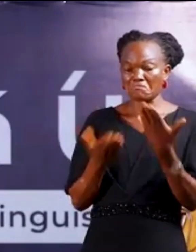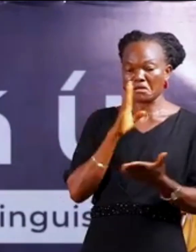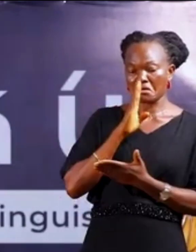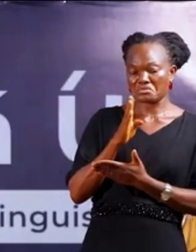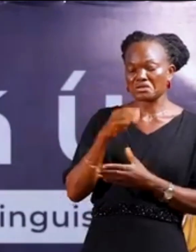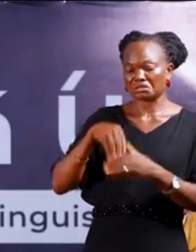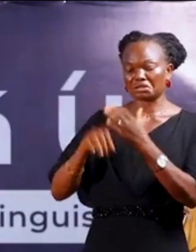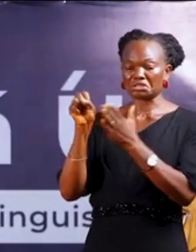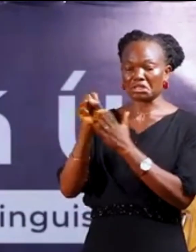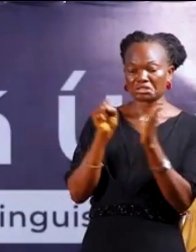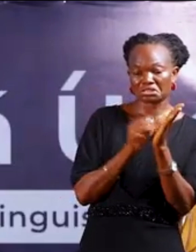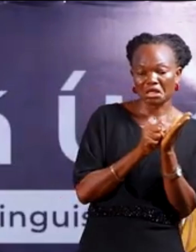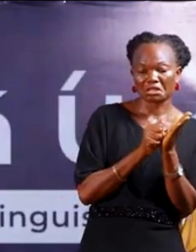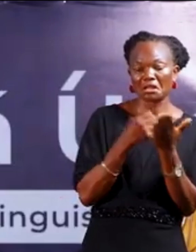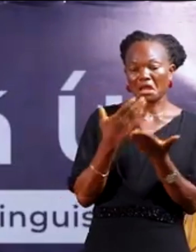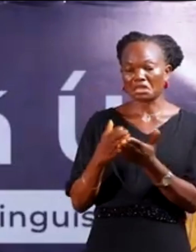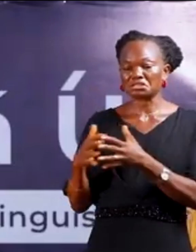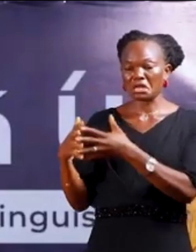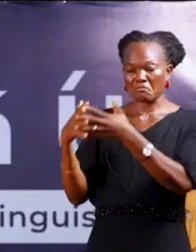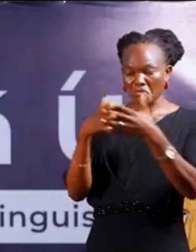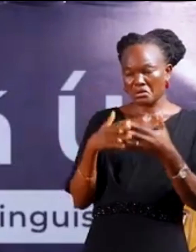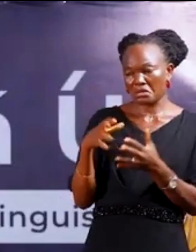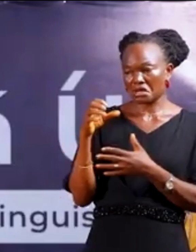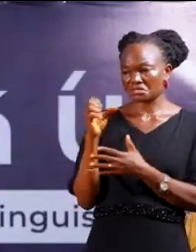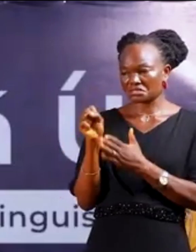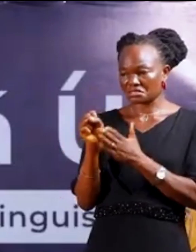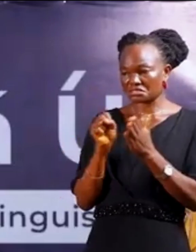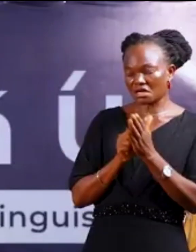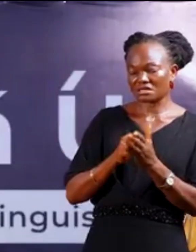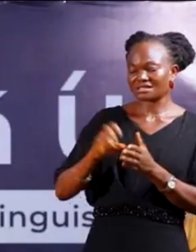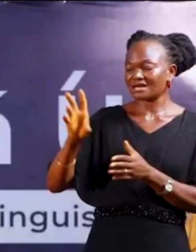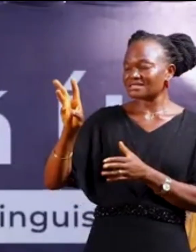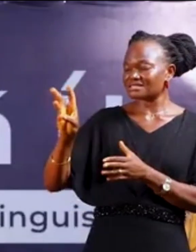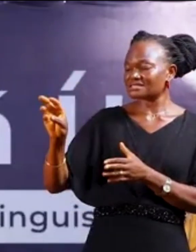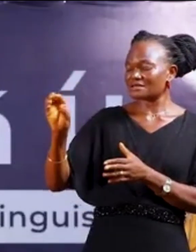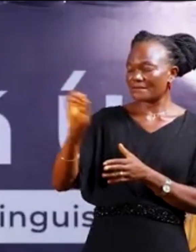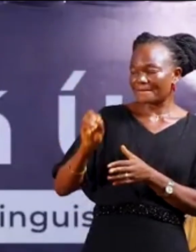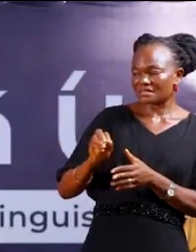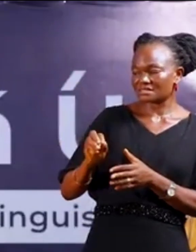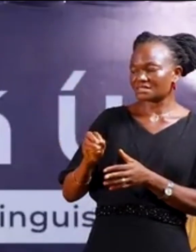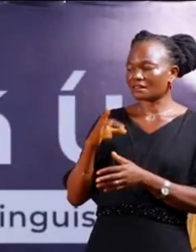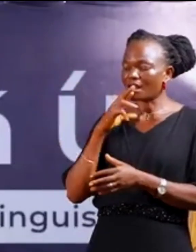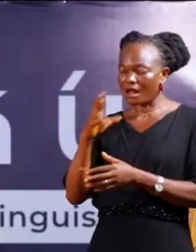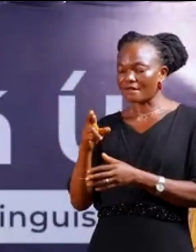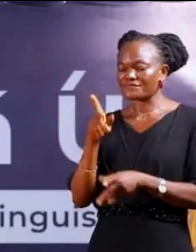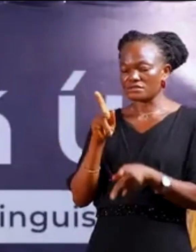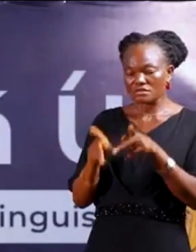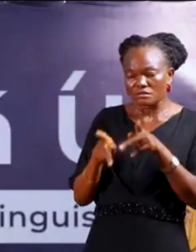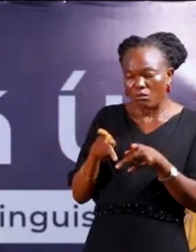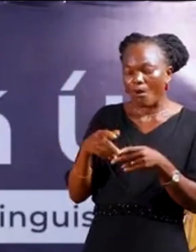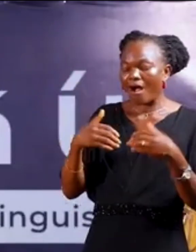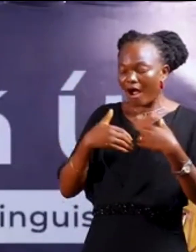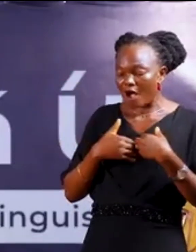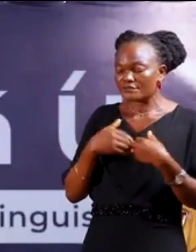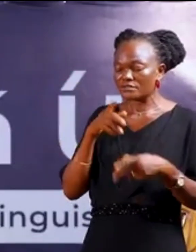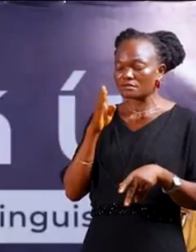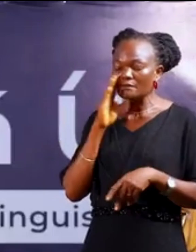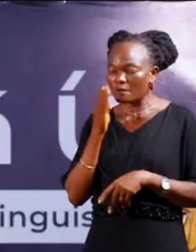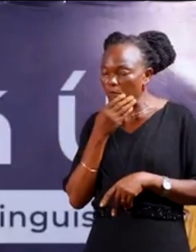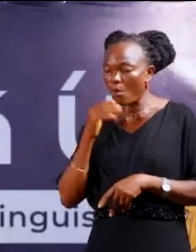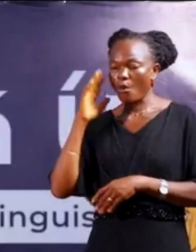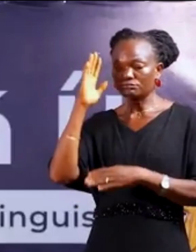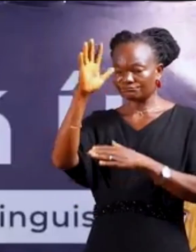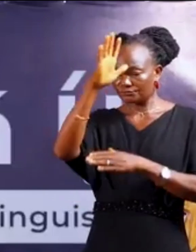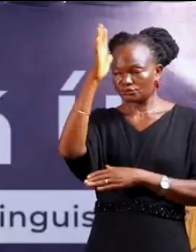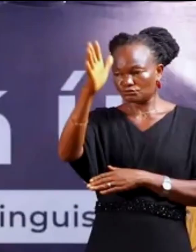Perhaps in a state like Virginia in the United States, 60% of black Virginians have Igbo ancestry. The